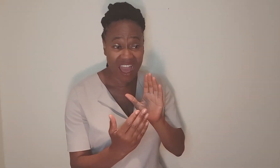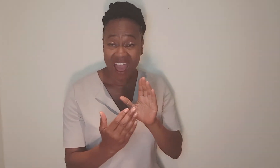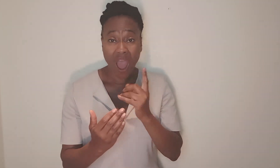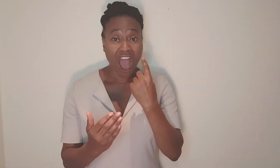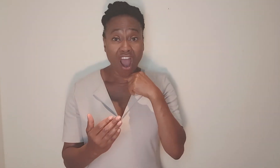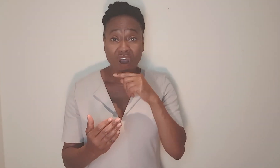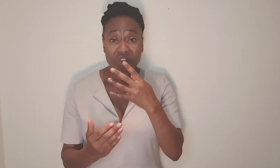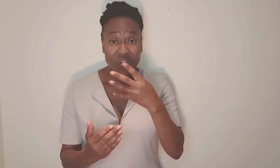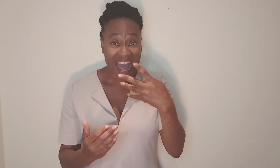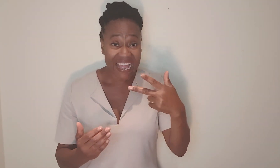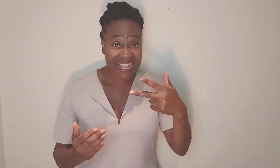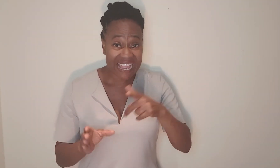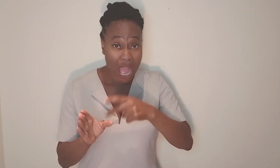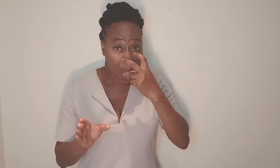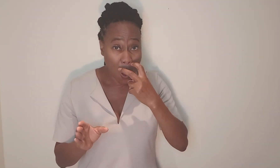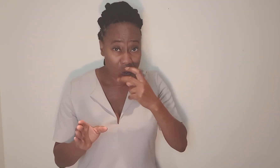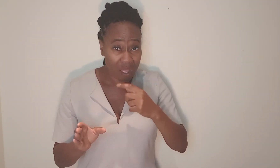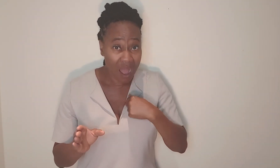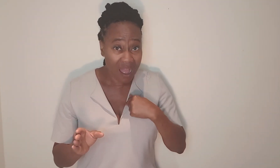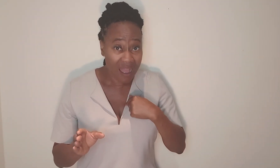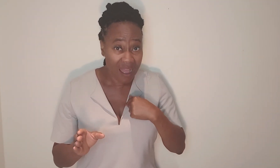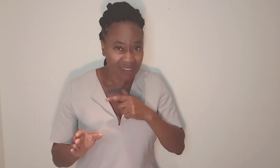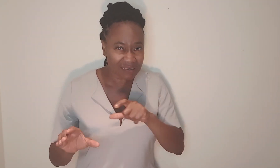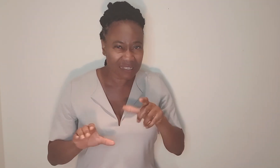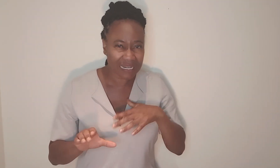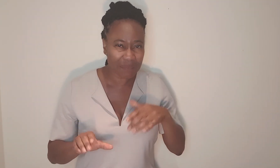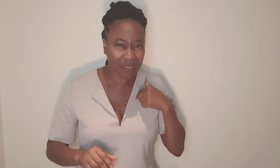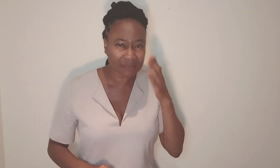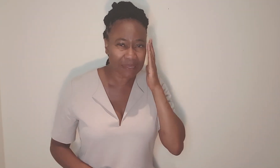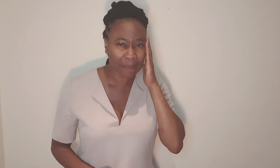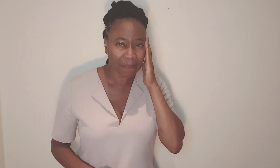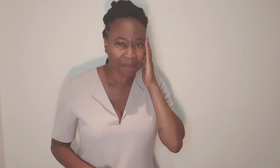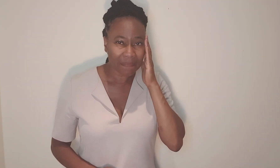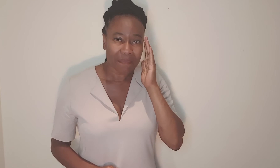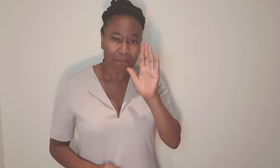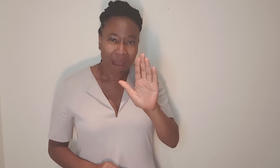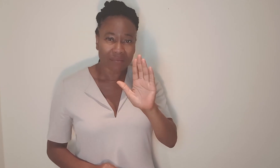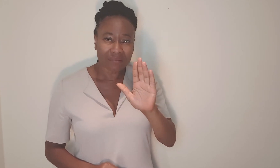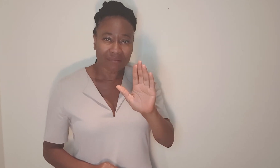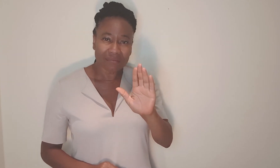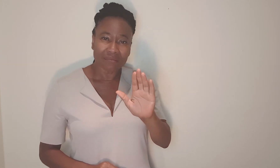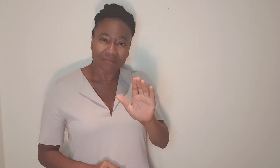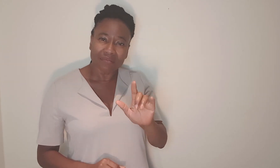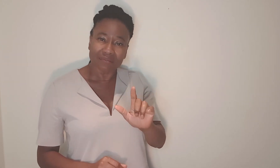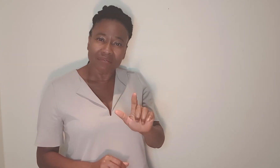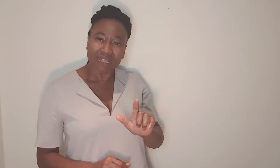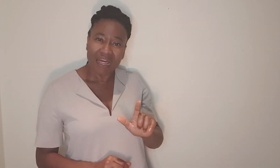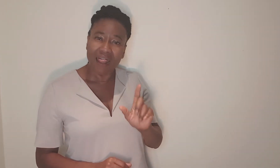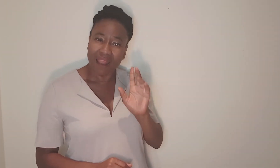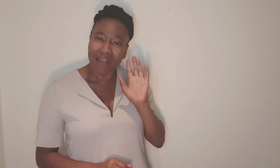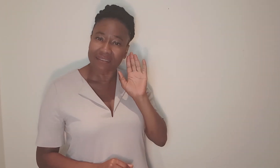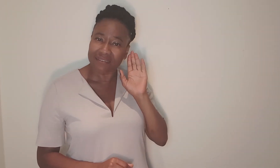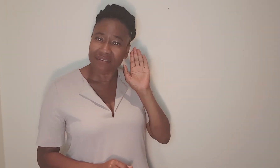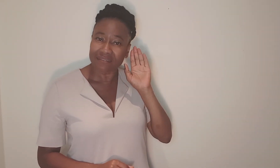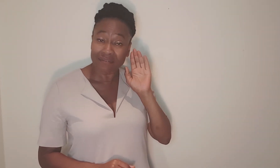sleep. But listen, and if you don't mind, just before you